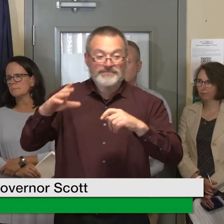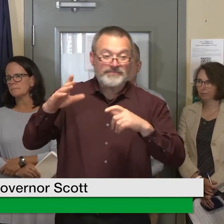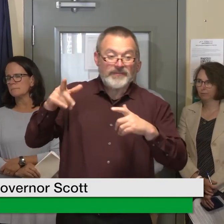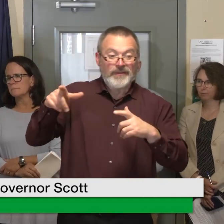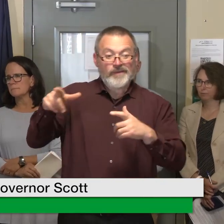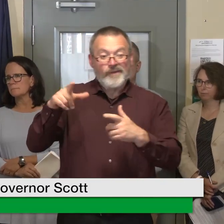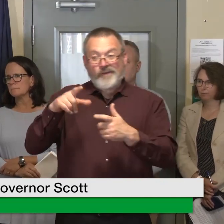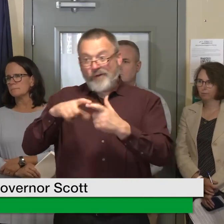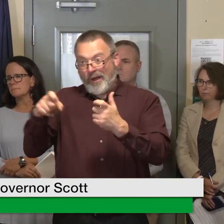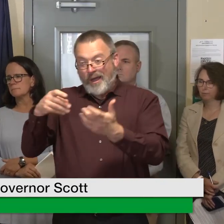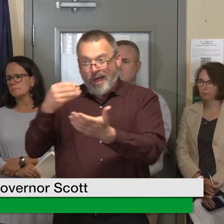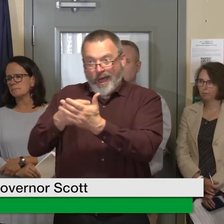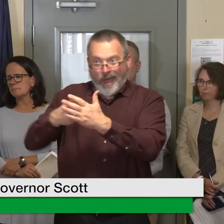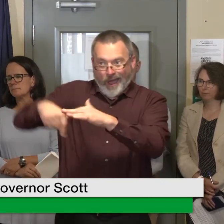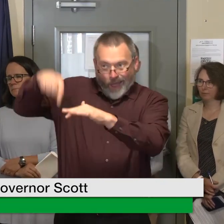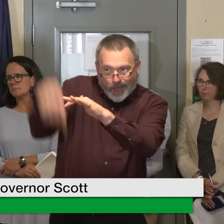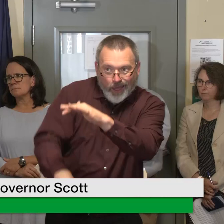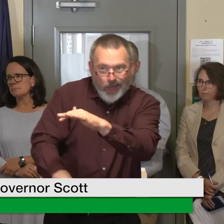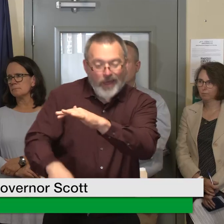issues. So